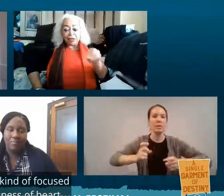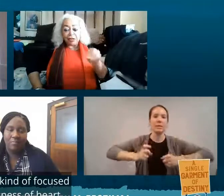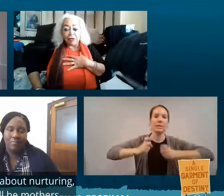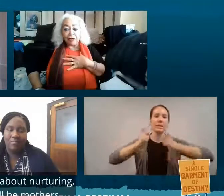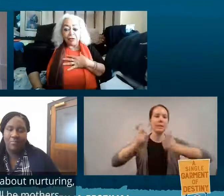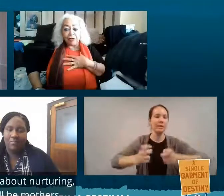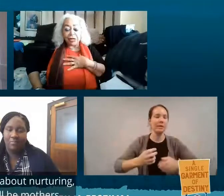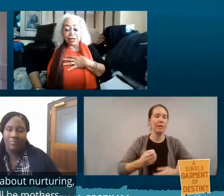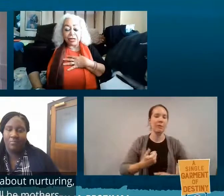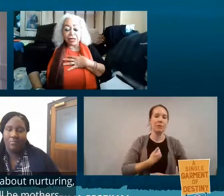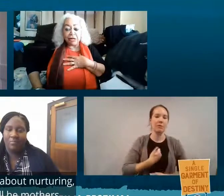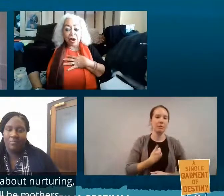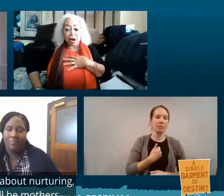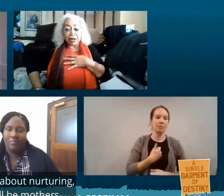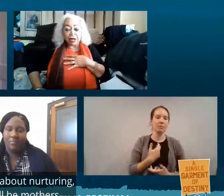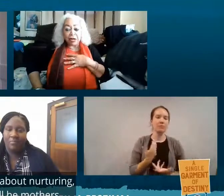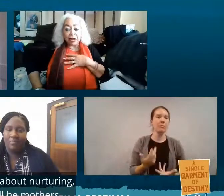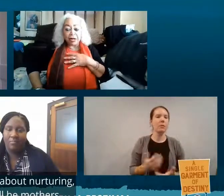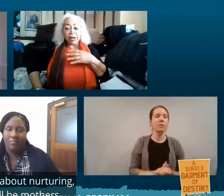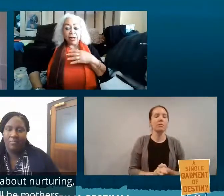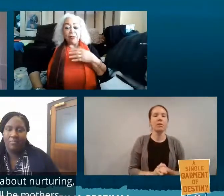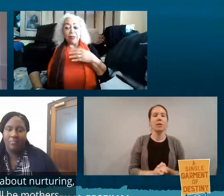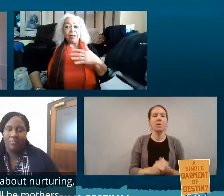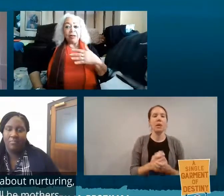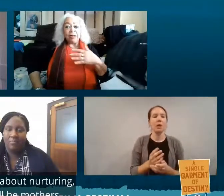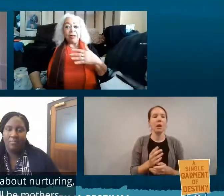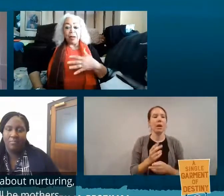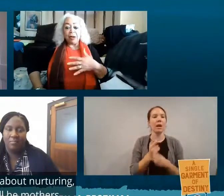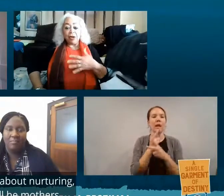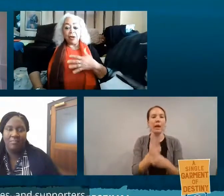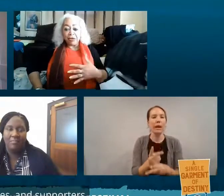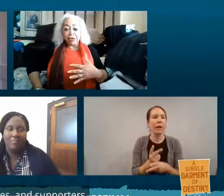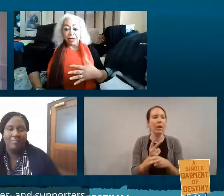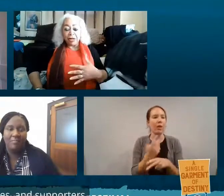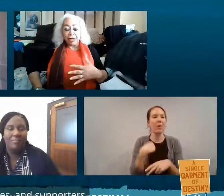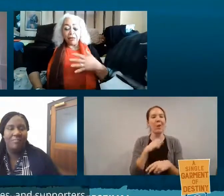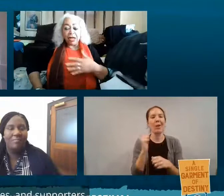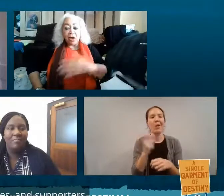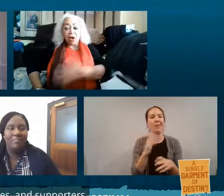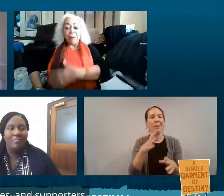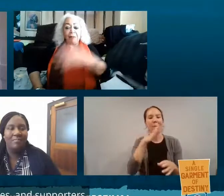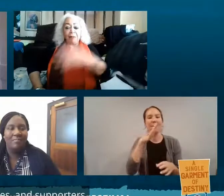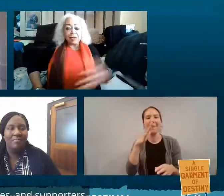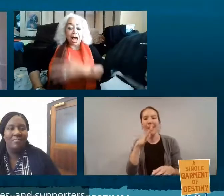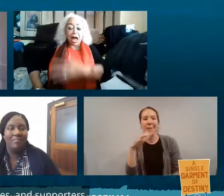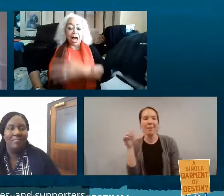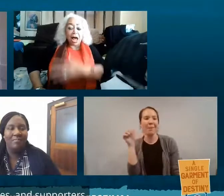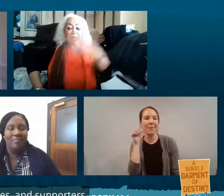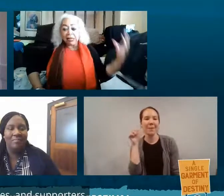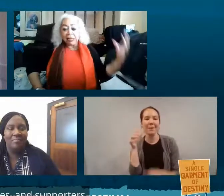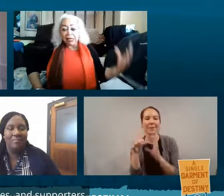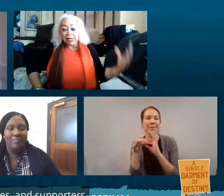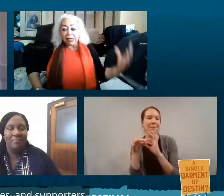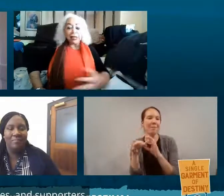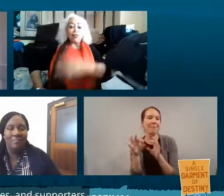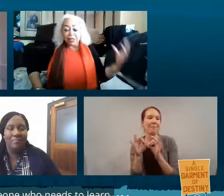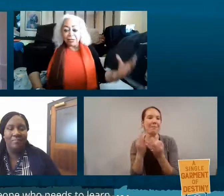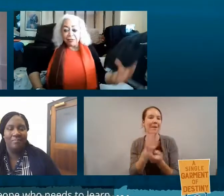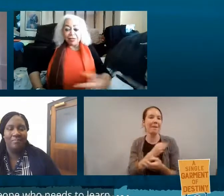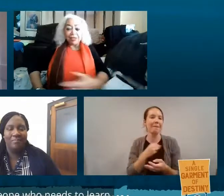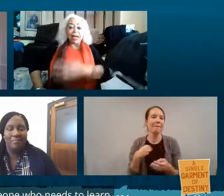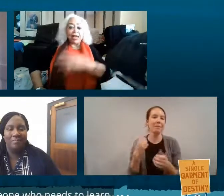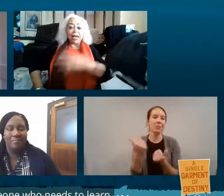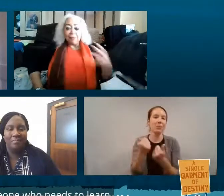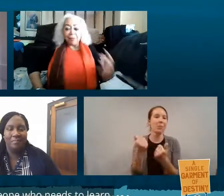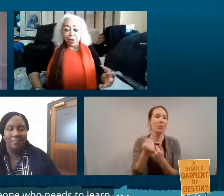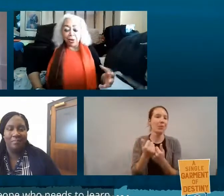of heart. We can talk about nurturing. We can all be mothers, aunties, relatives, and supporters.